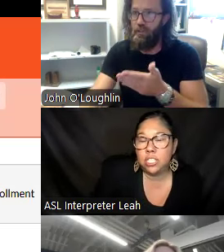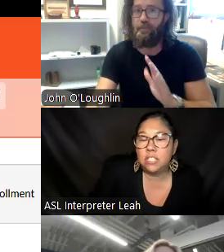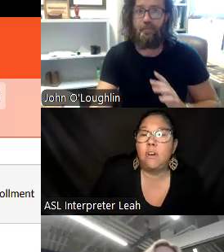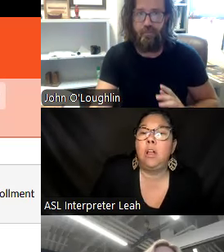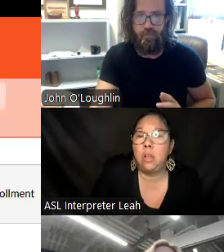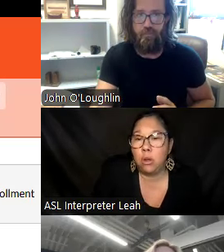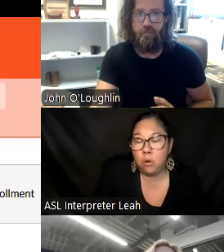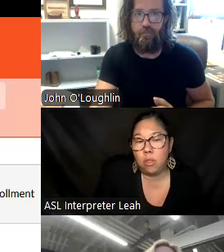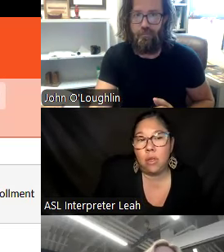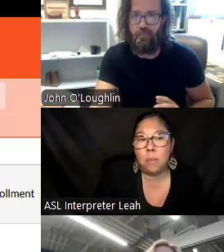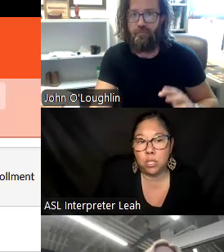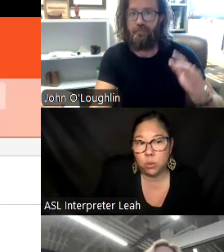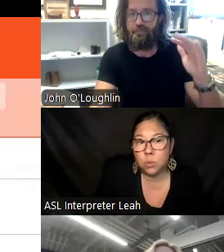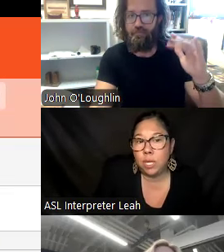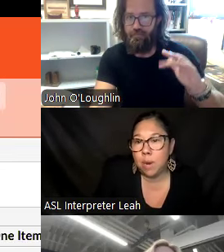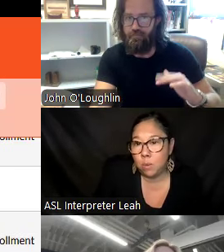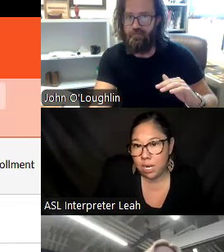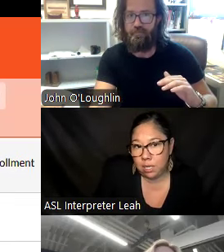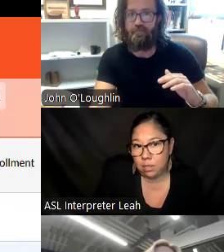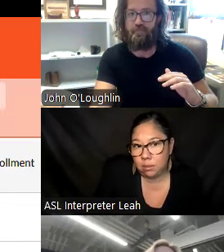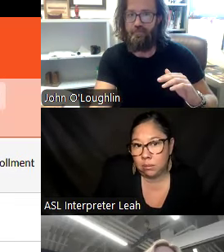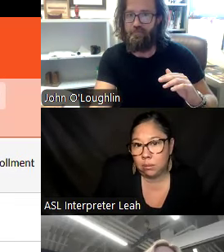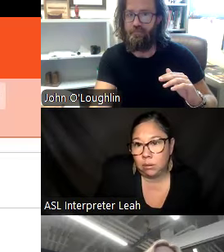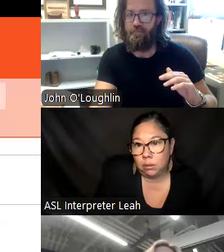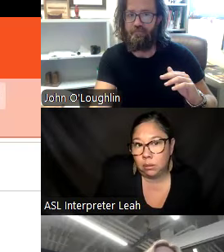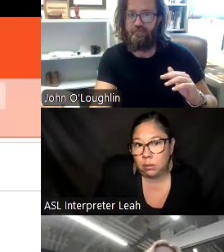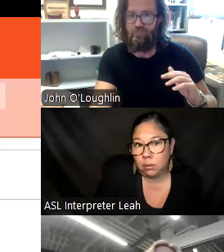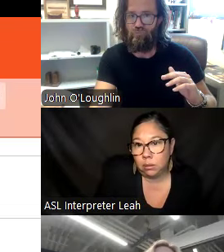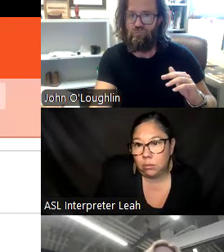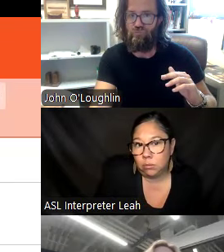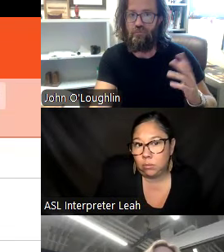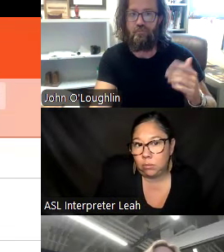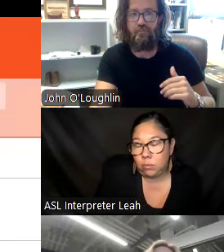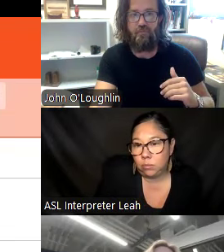So just follow the modules week by week.